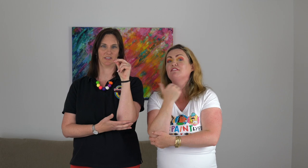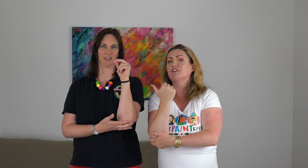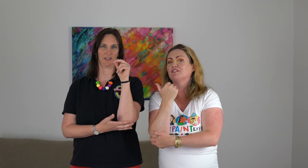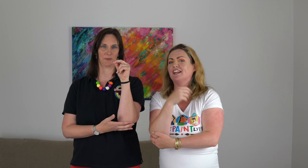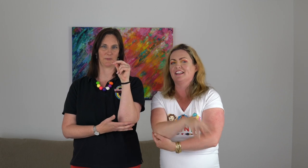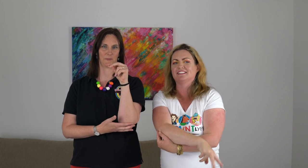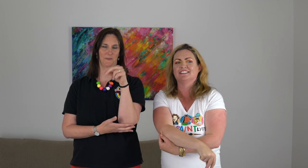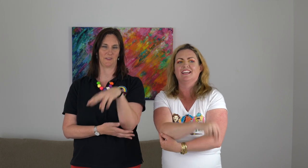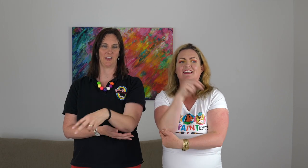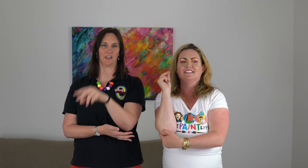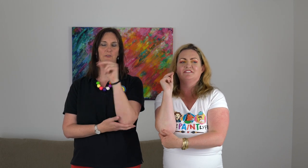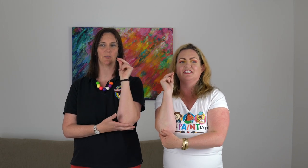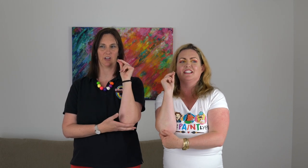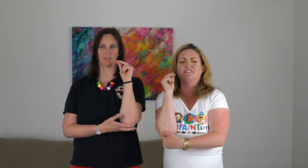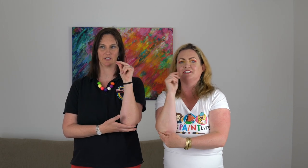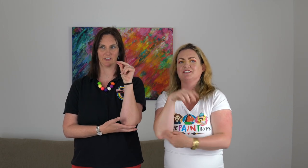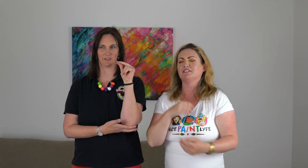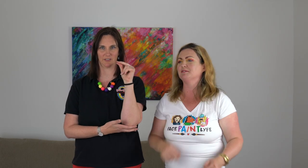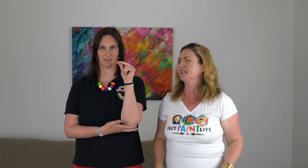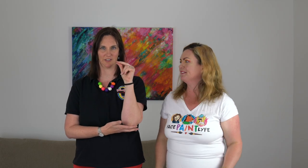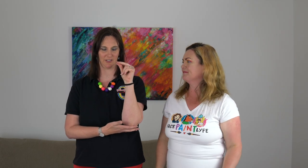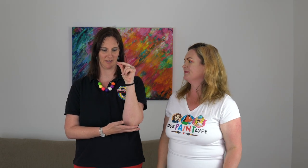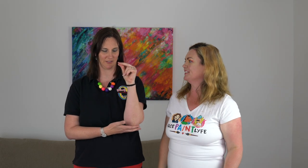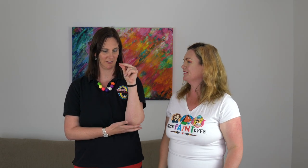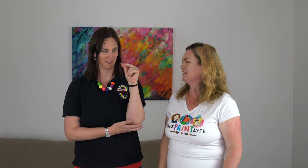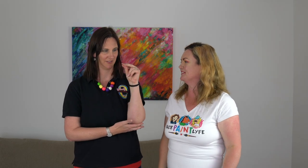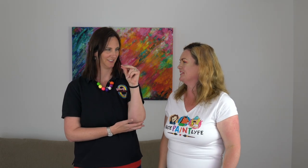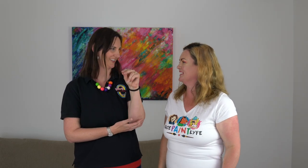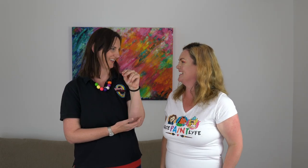yeah. you're right handed. Yeah, if you're right handed. Don't follow me. Yeah.